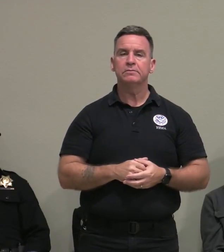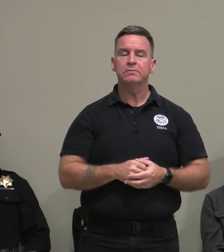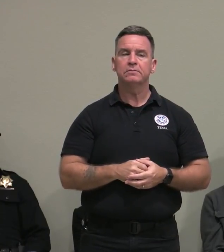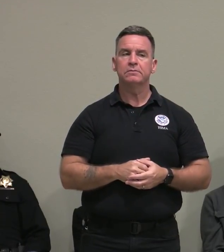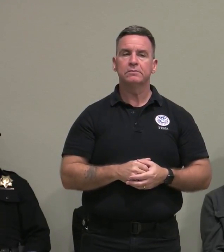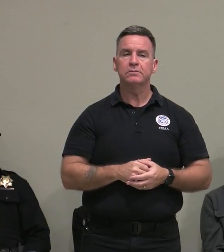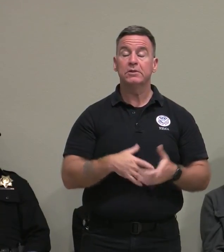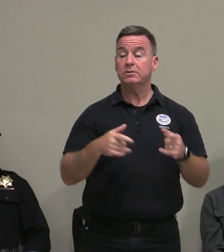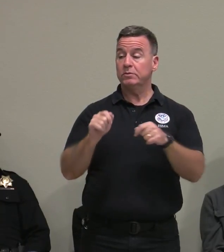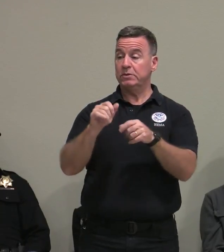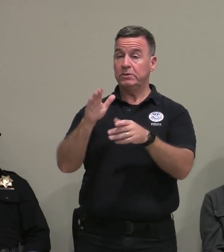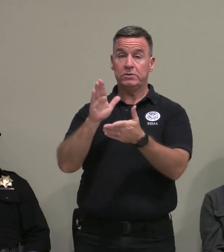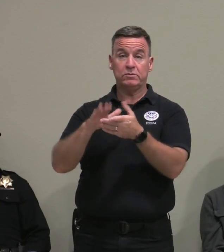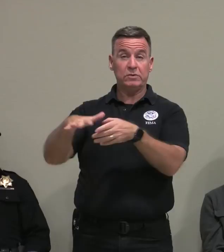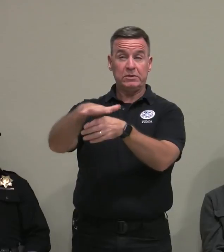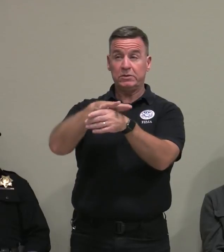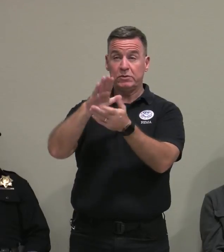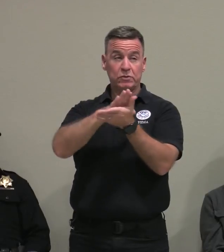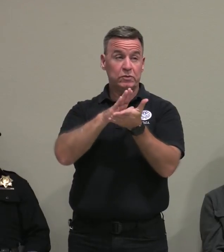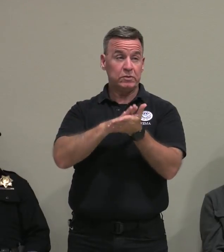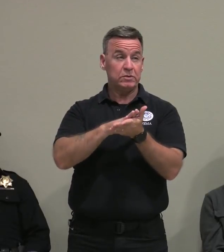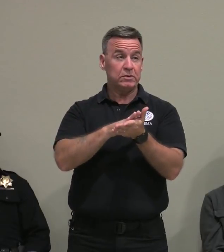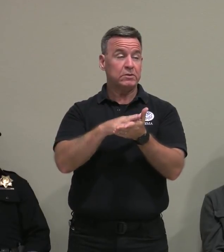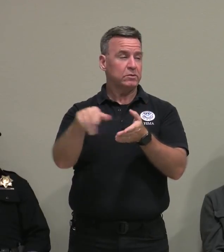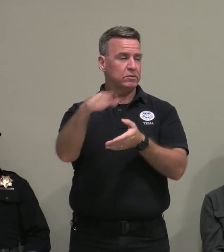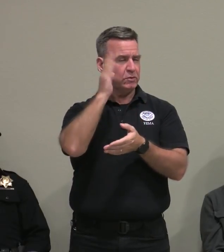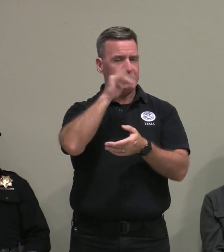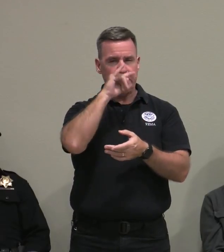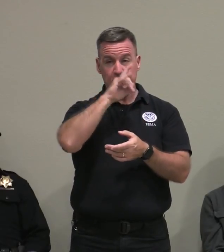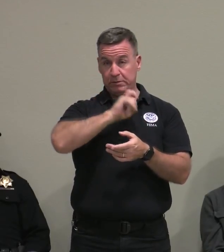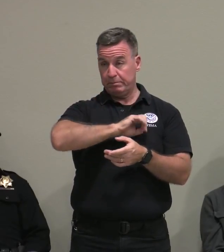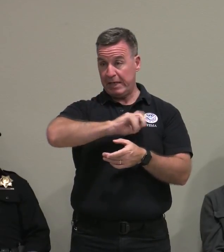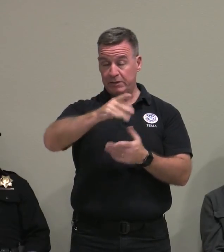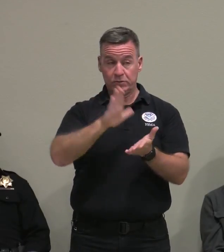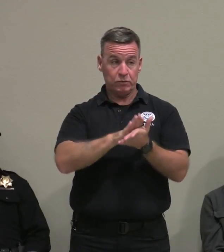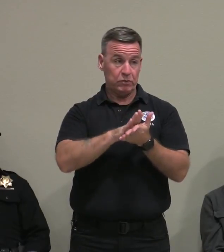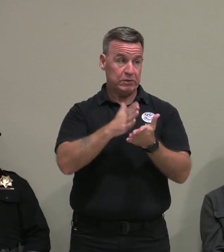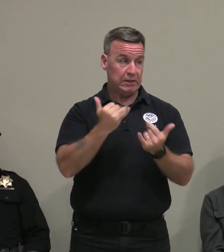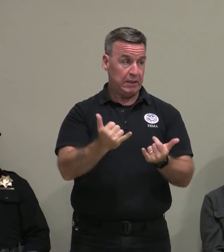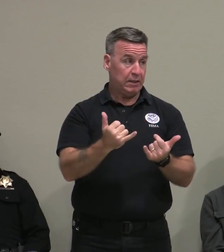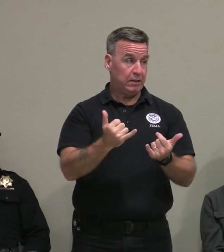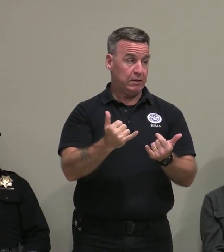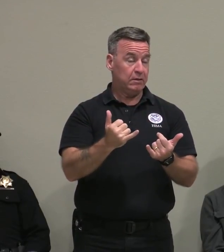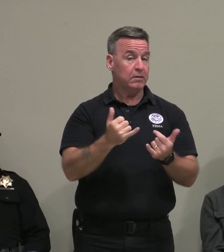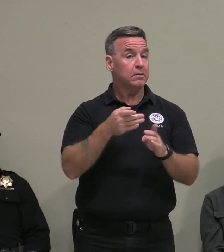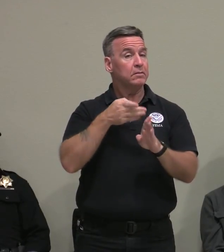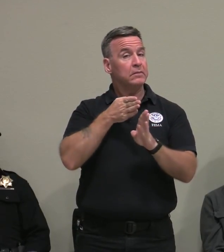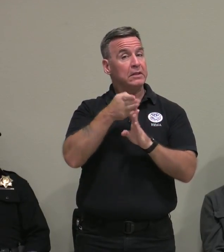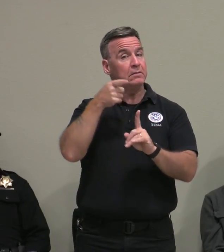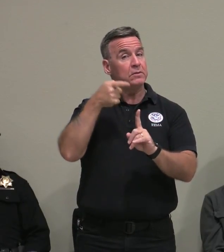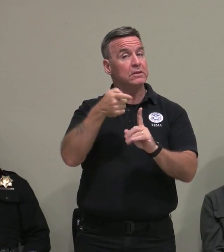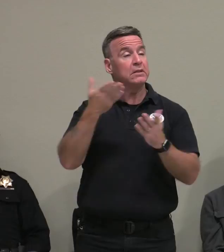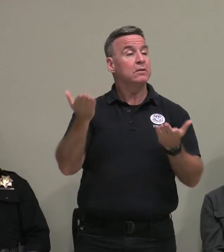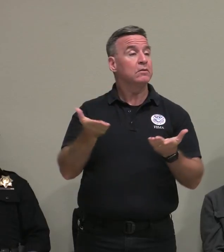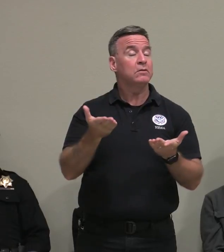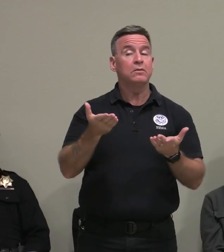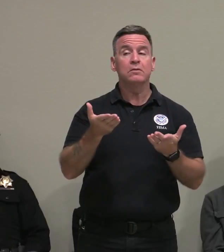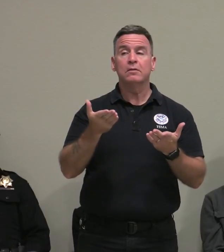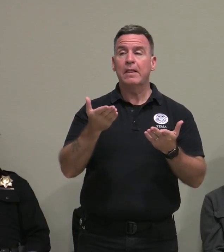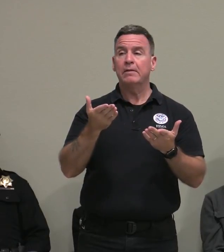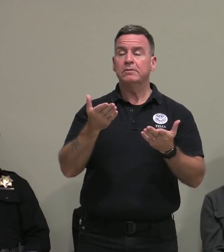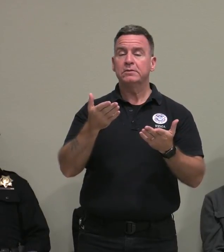within the region, as you know, this kids should be gone back to school today. The key thing here is to